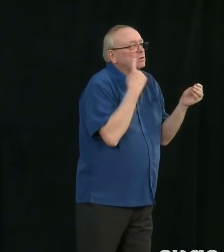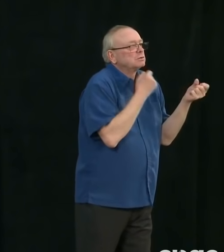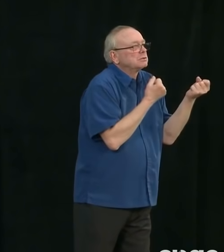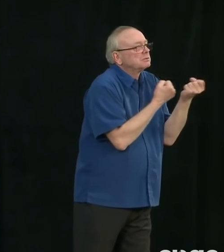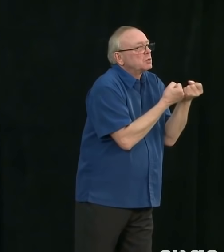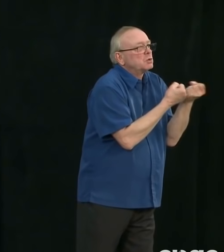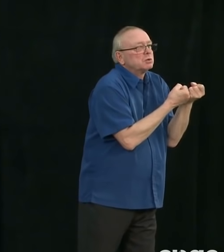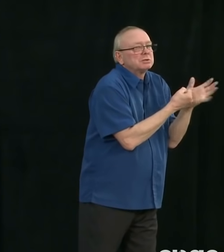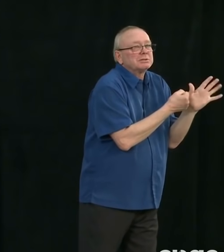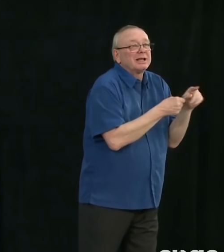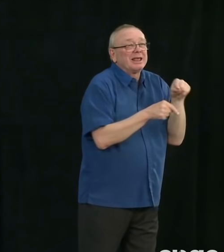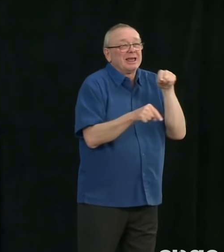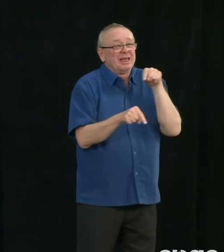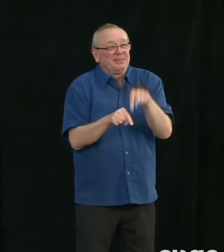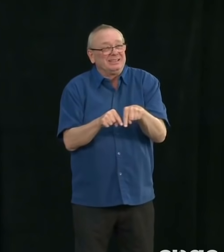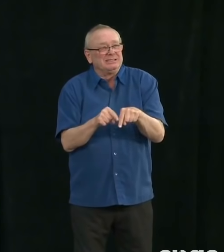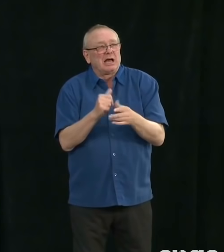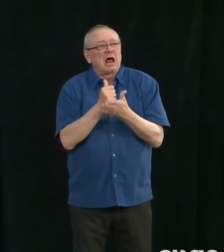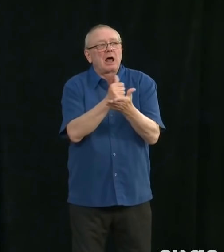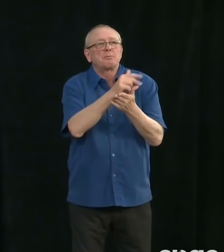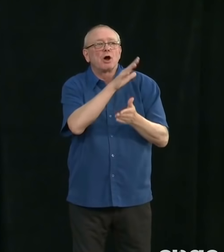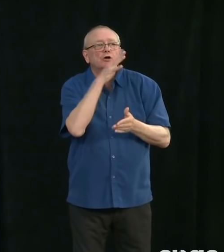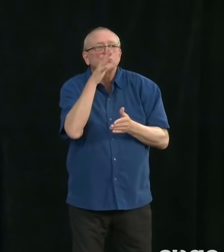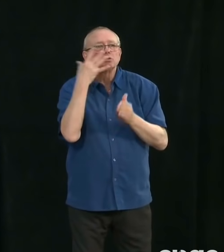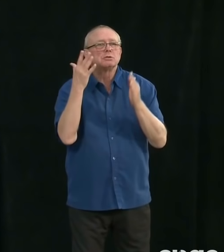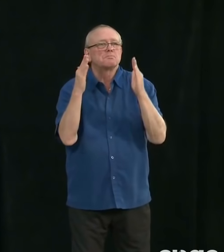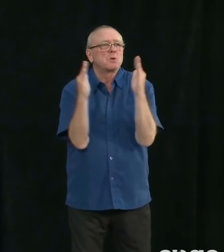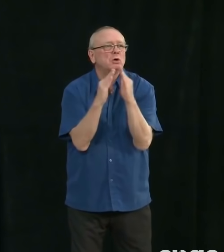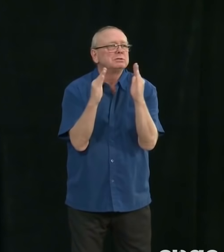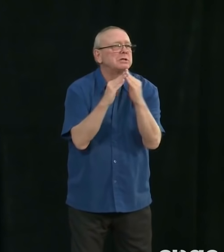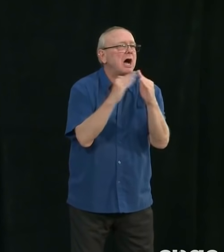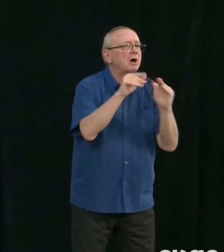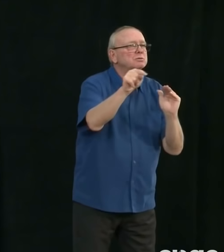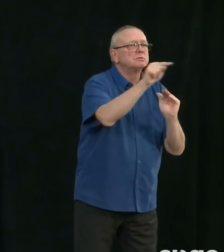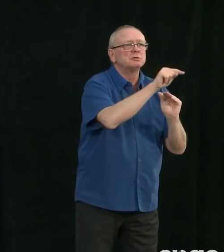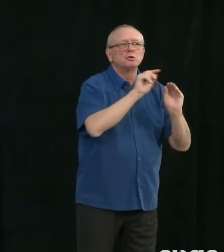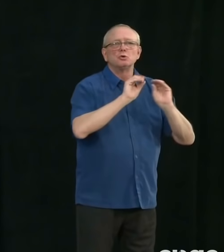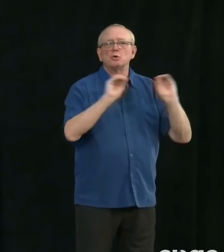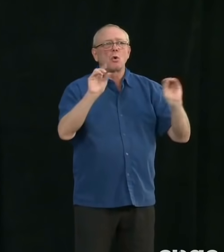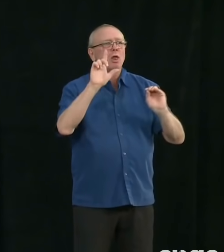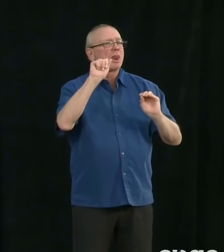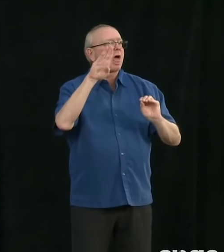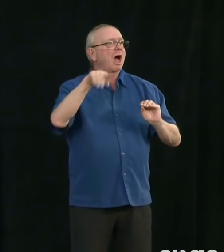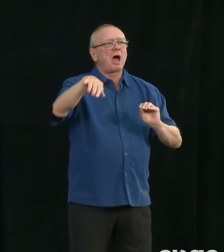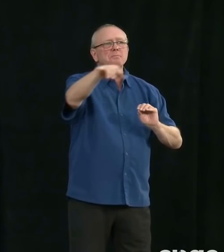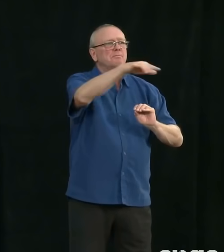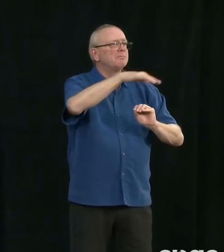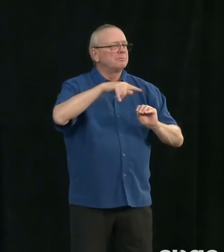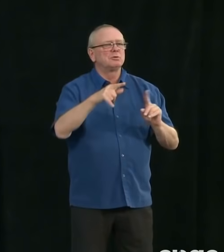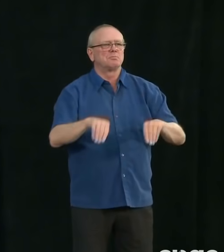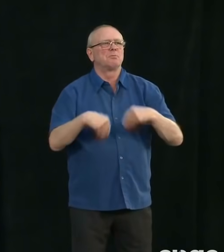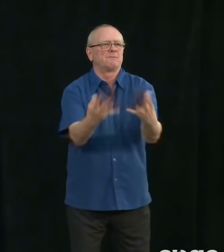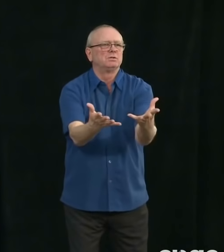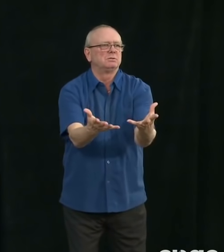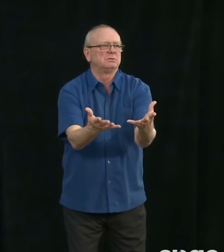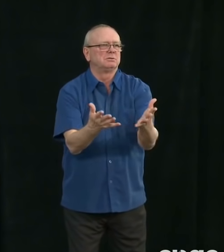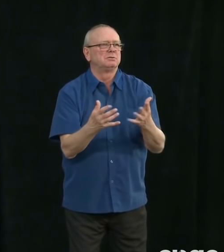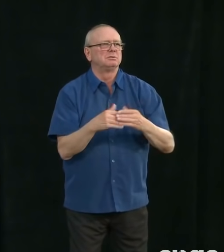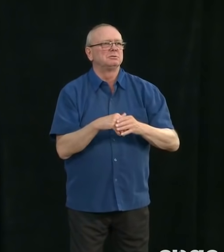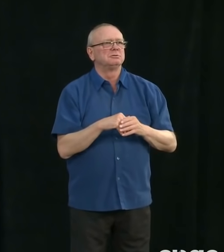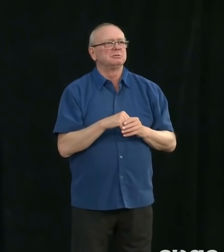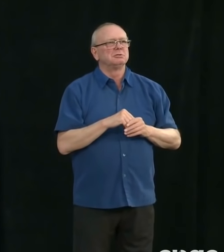in more rural or remote areas. So the fact that that particular product has